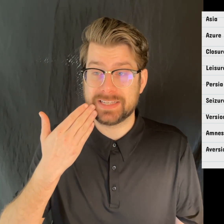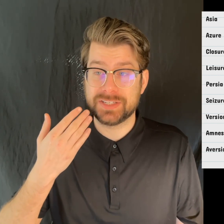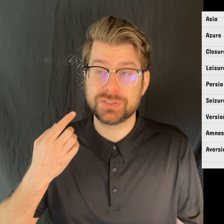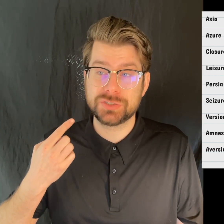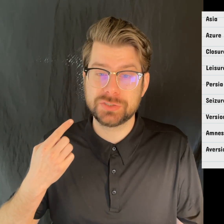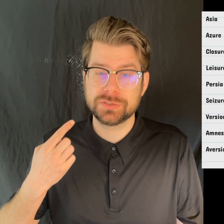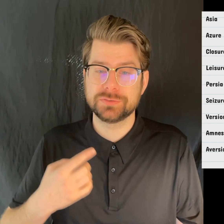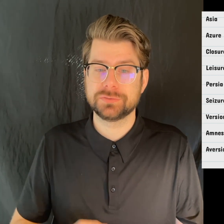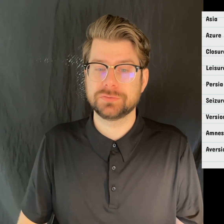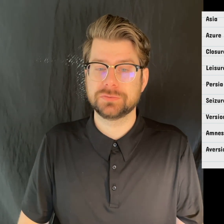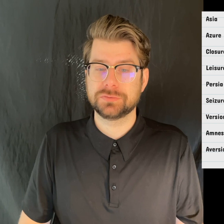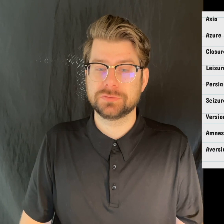prestige,